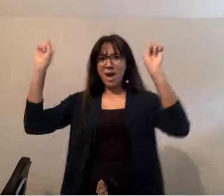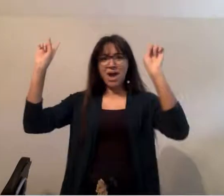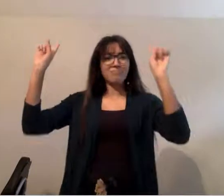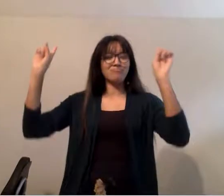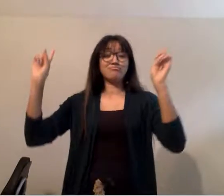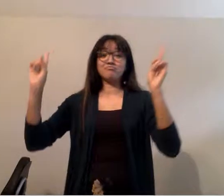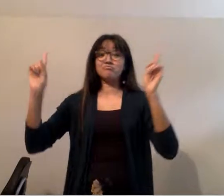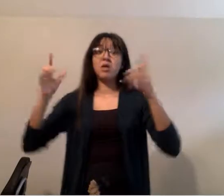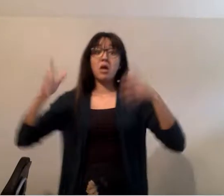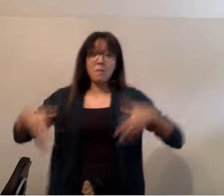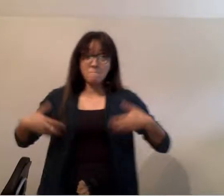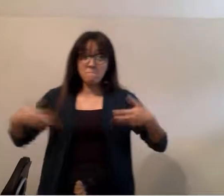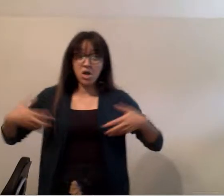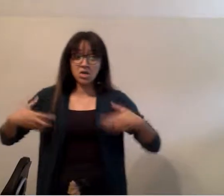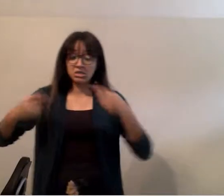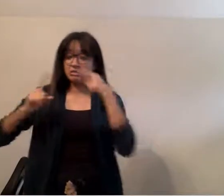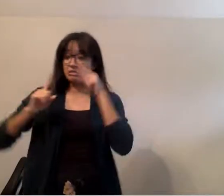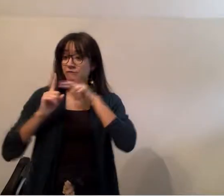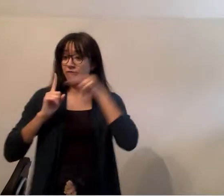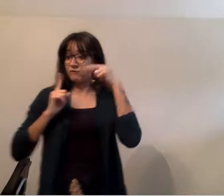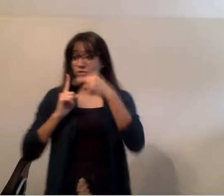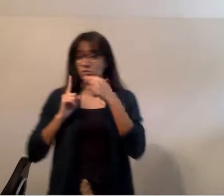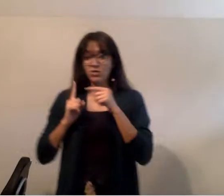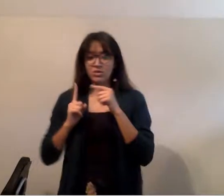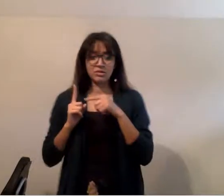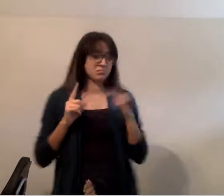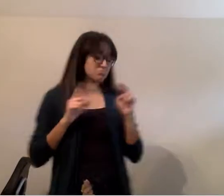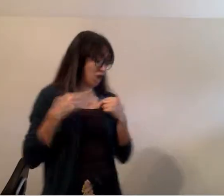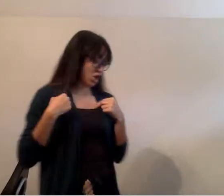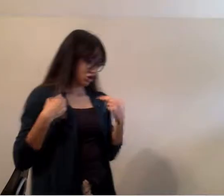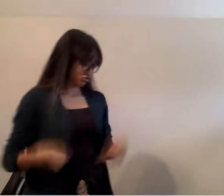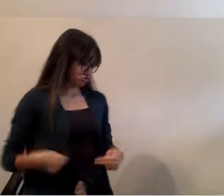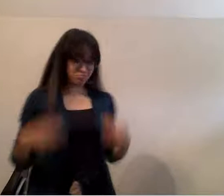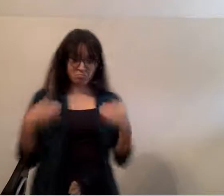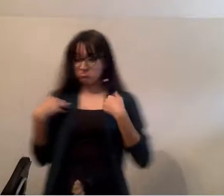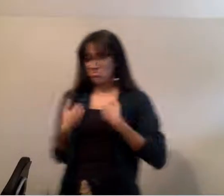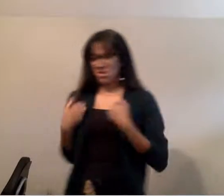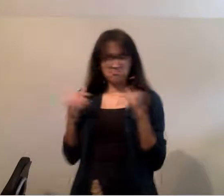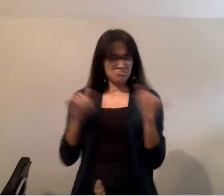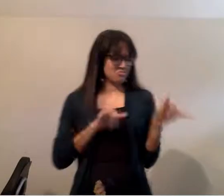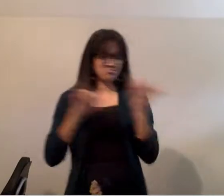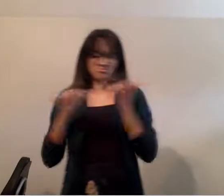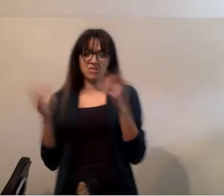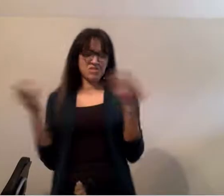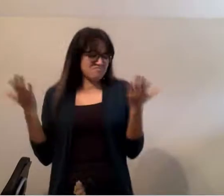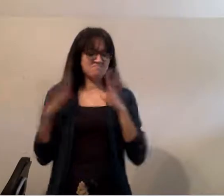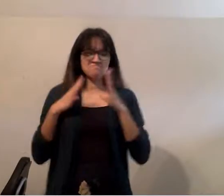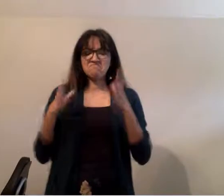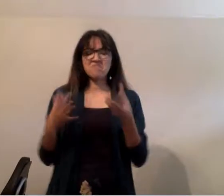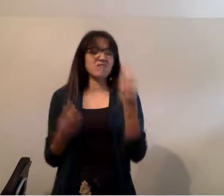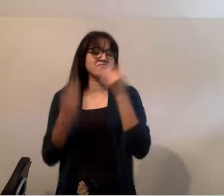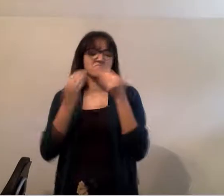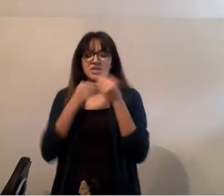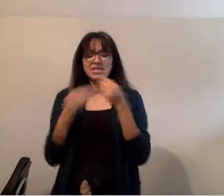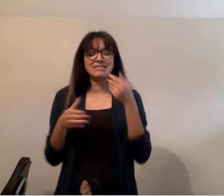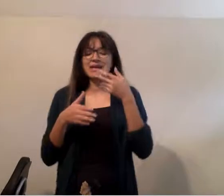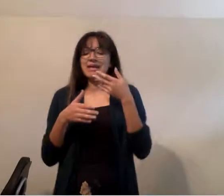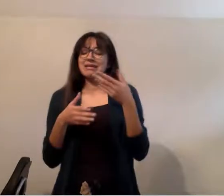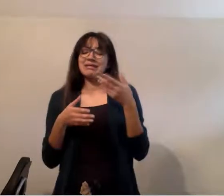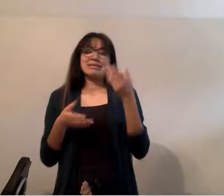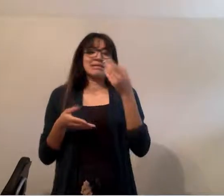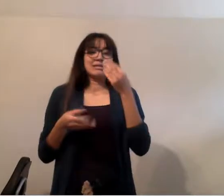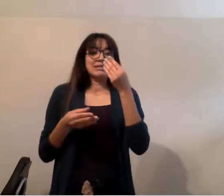monkey, humans are just another animal species. He has to keep well slept, well fed, and propagating into the next